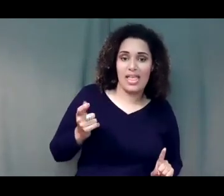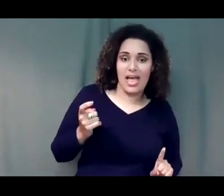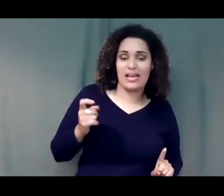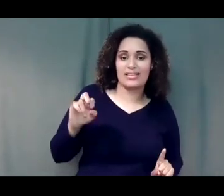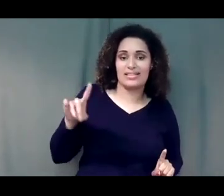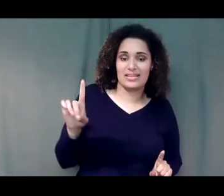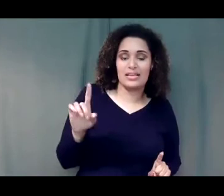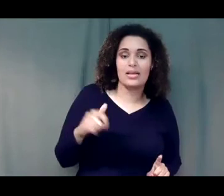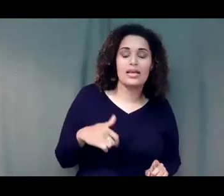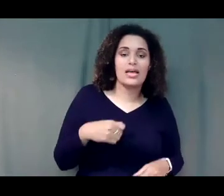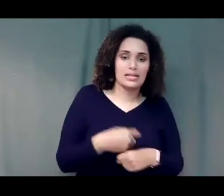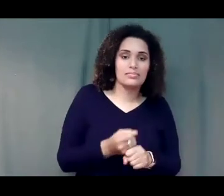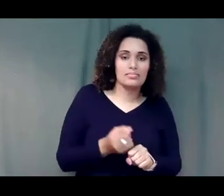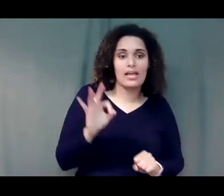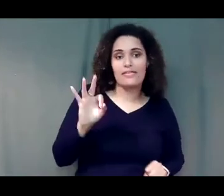it's out of flax. It's called linseed.